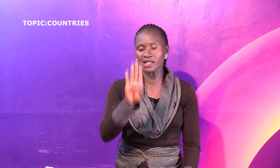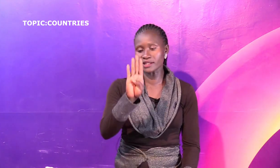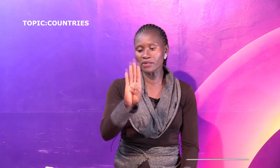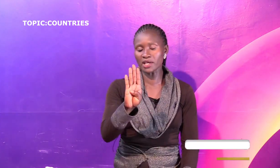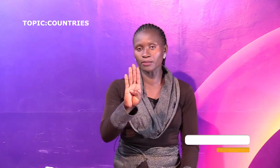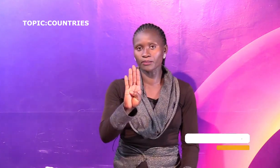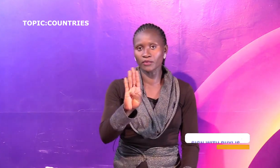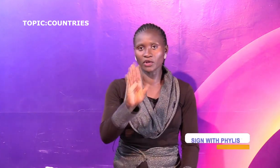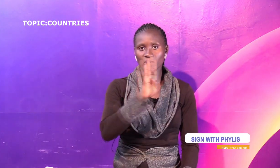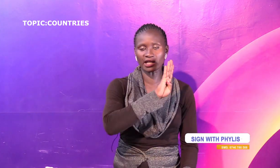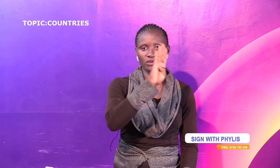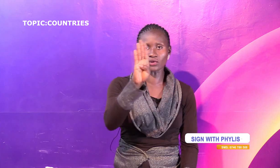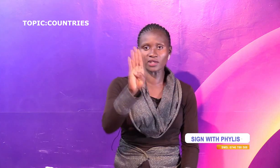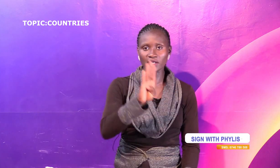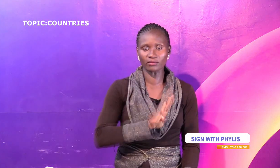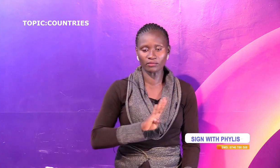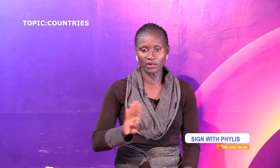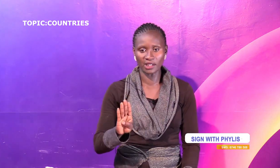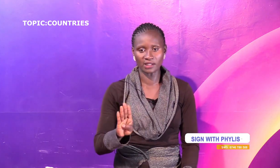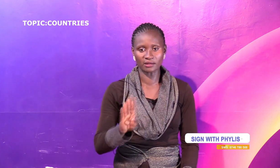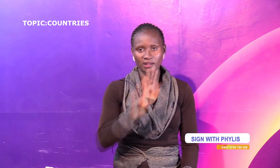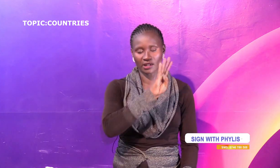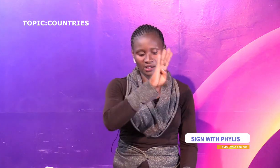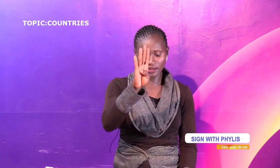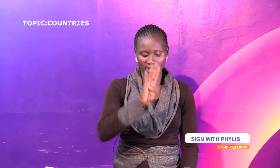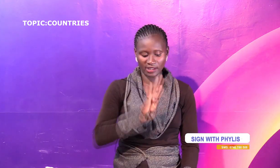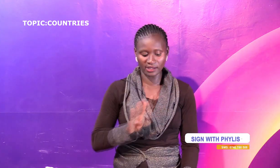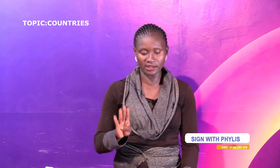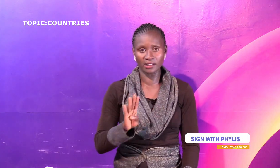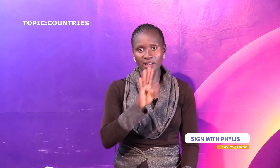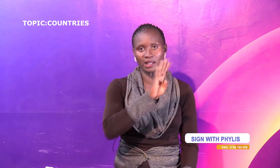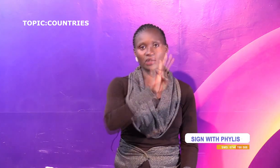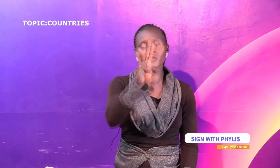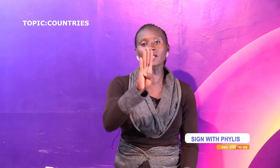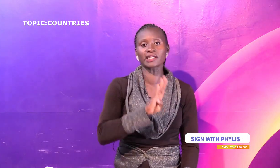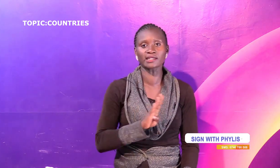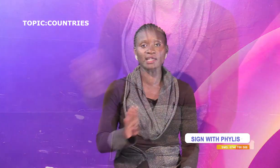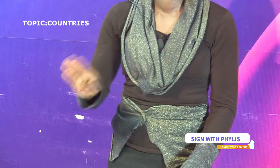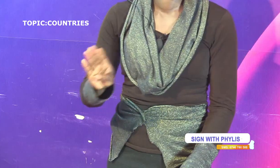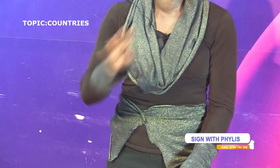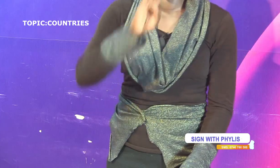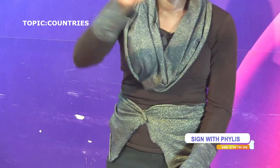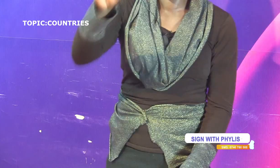B, just drawing like this, drawing letter Z using letter